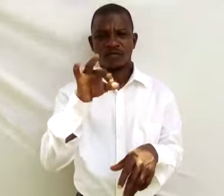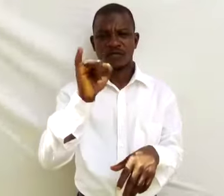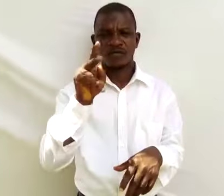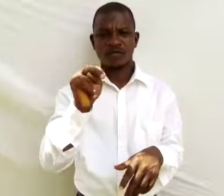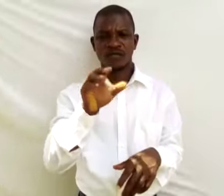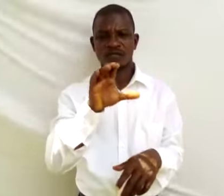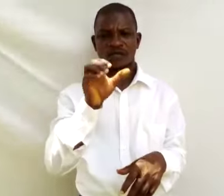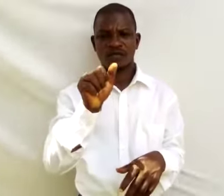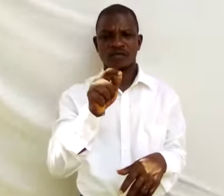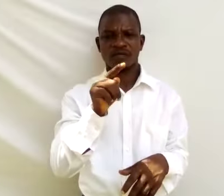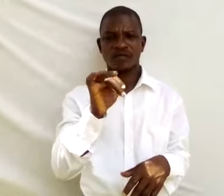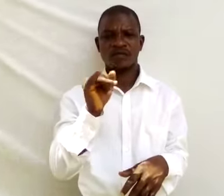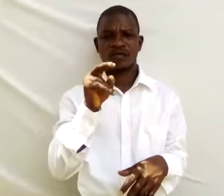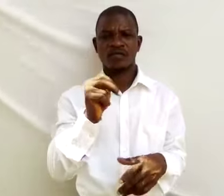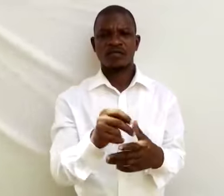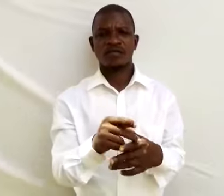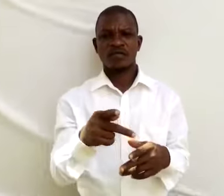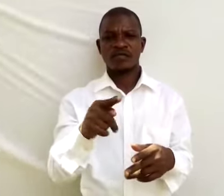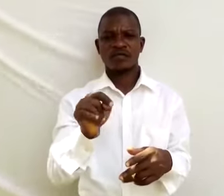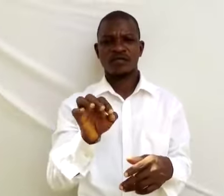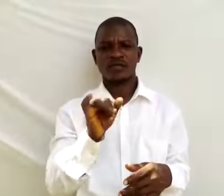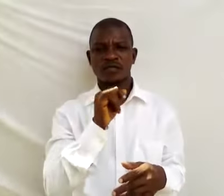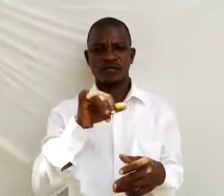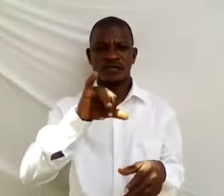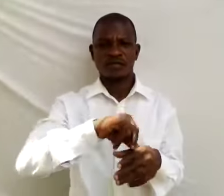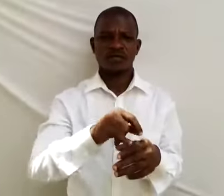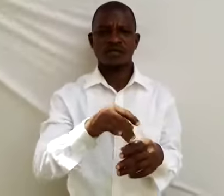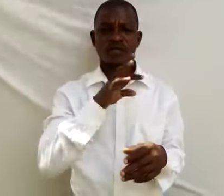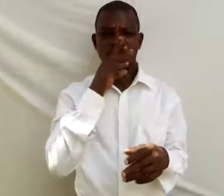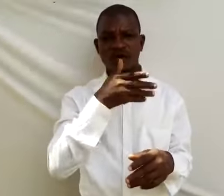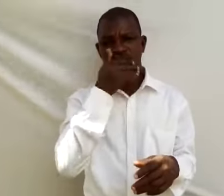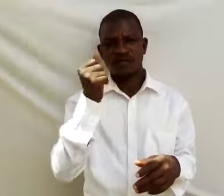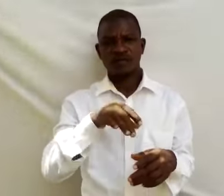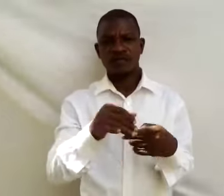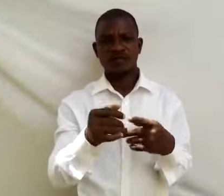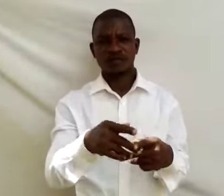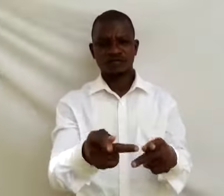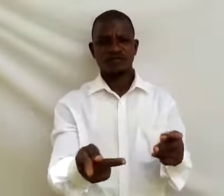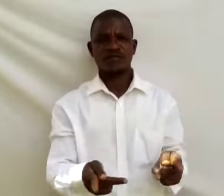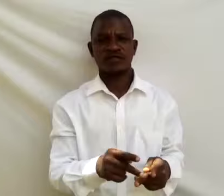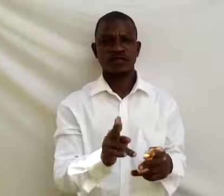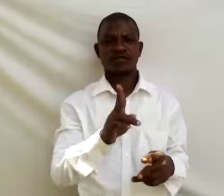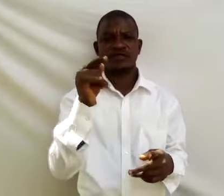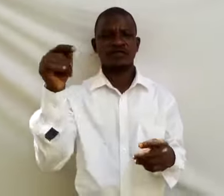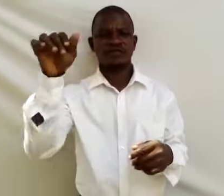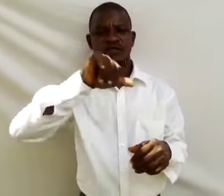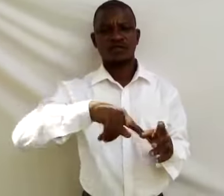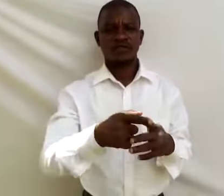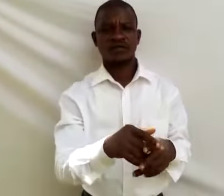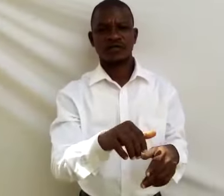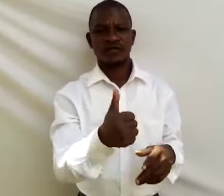Incubation. Petri dishes are best placed upside down to reduce the chances of